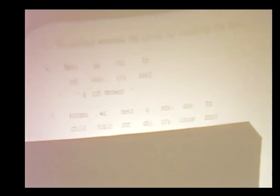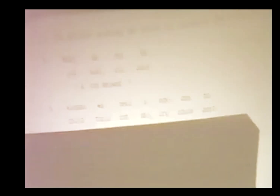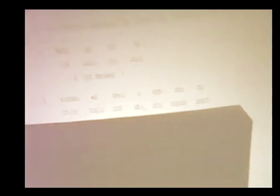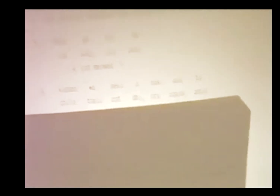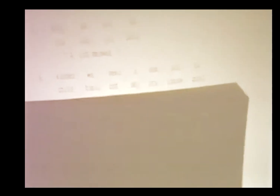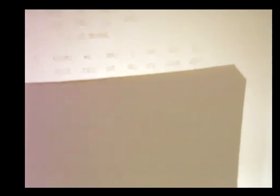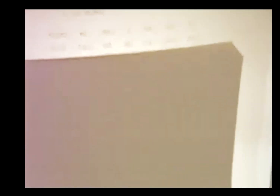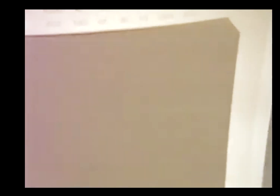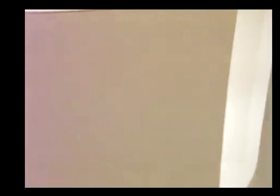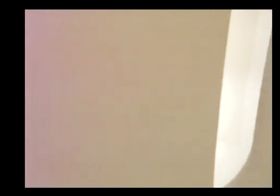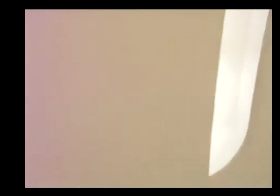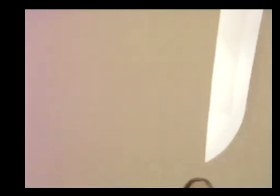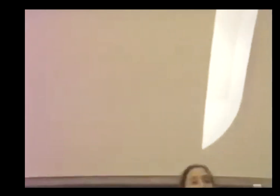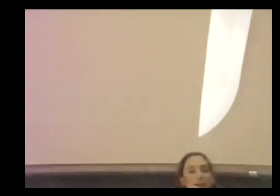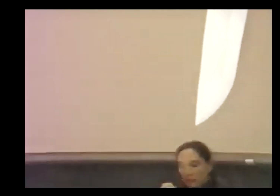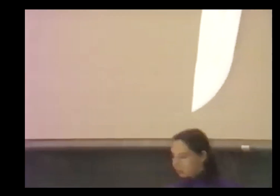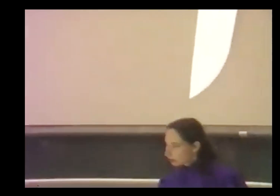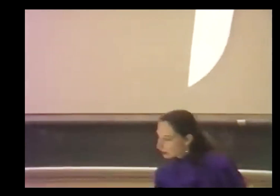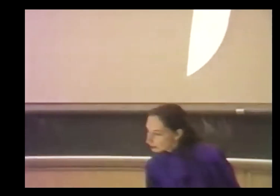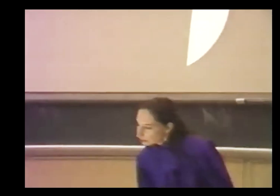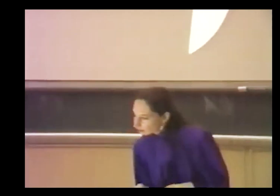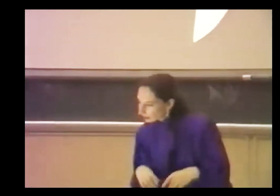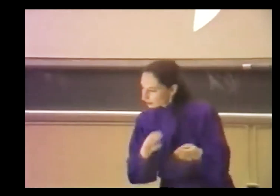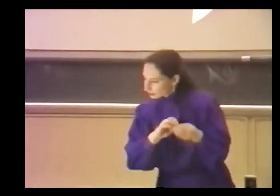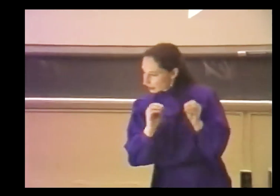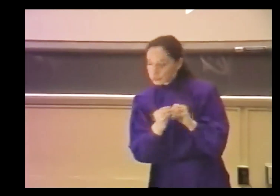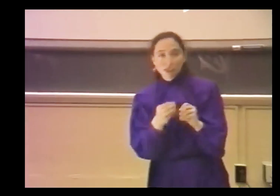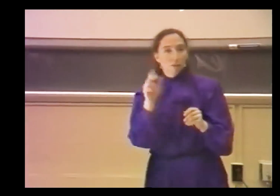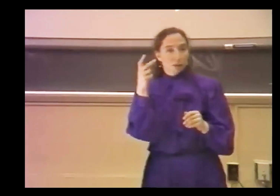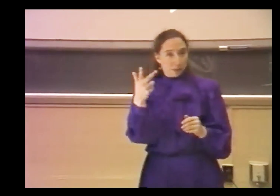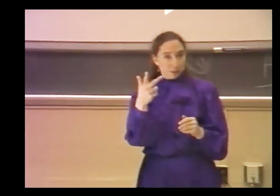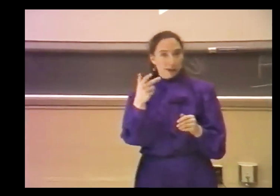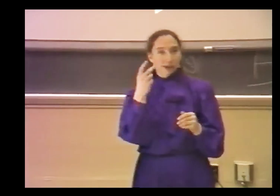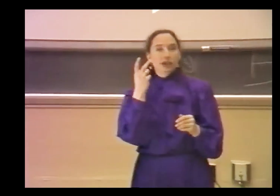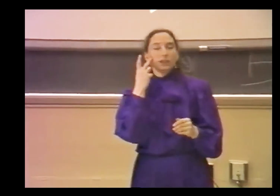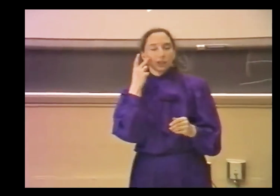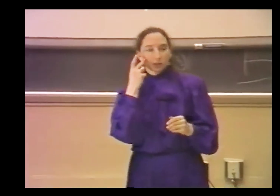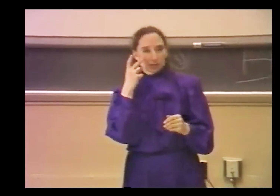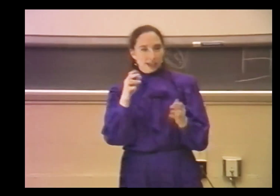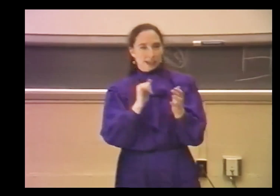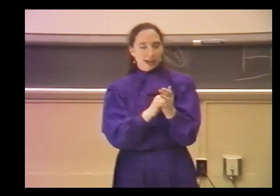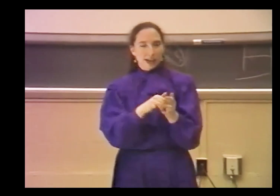Okay? In sentence number 3, you see that